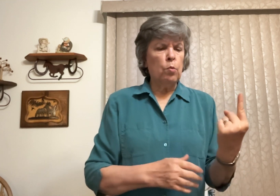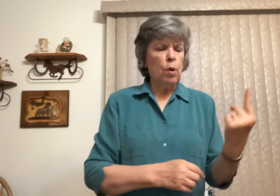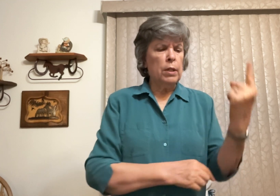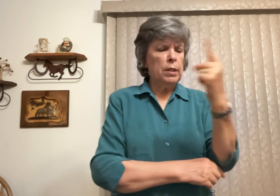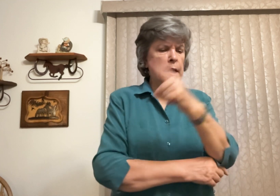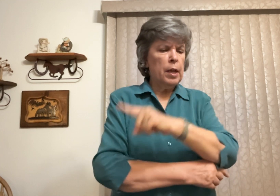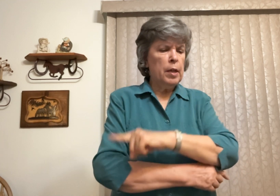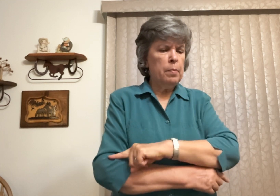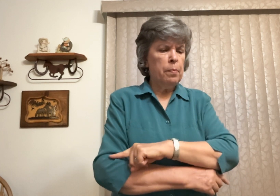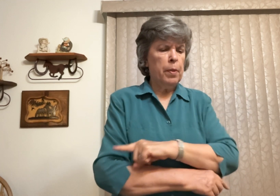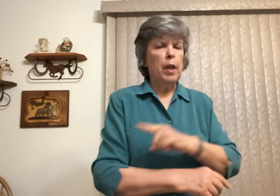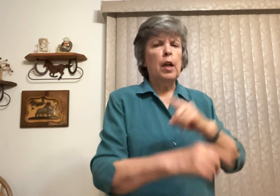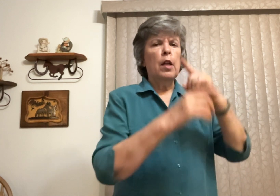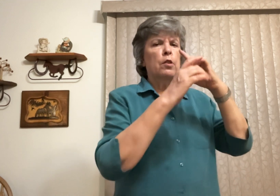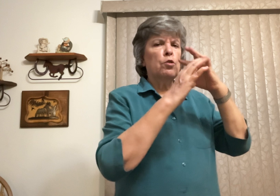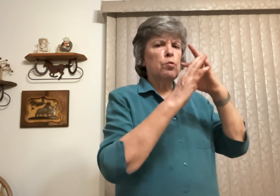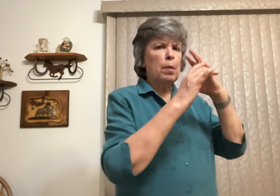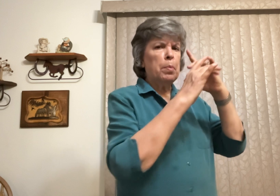one day the trumpet